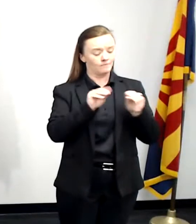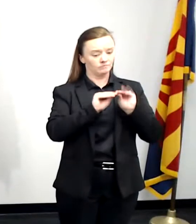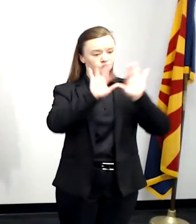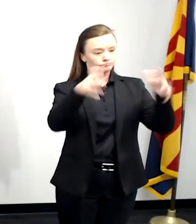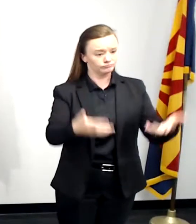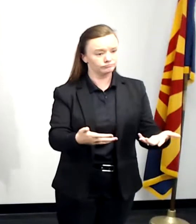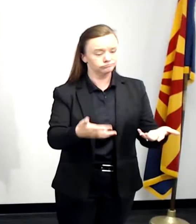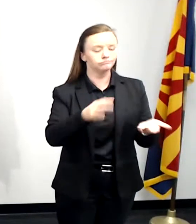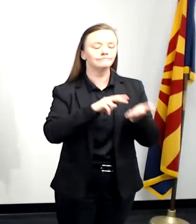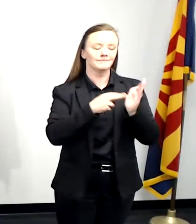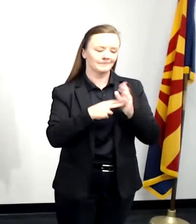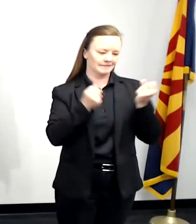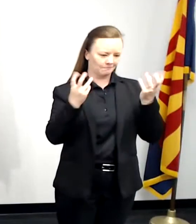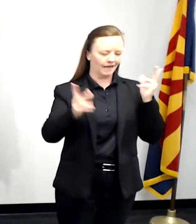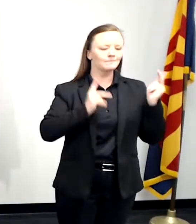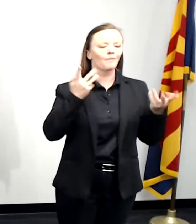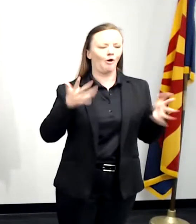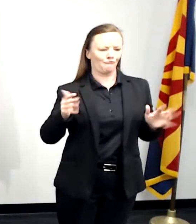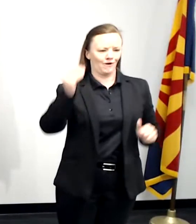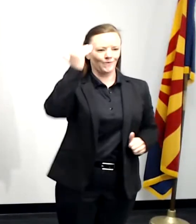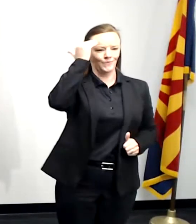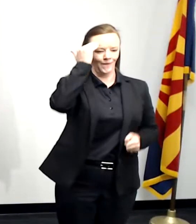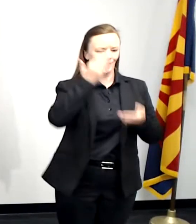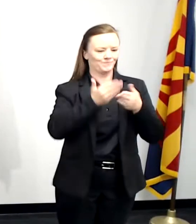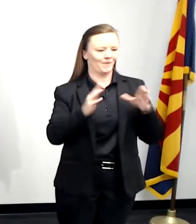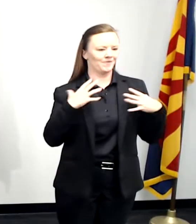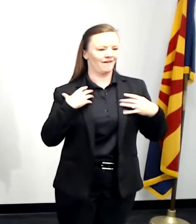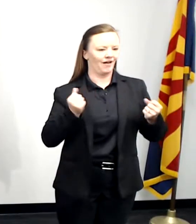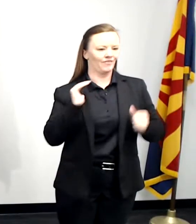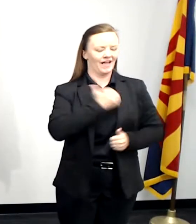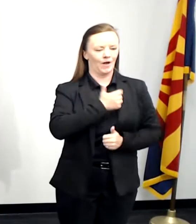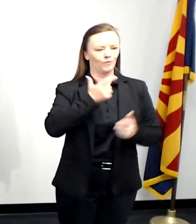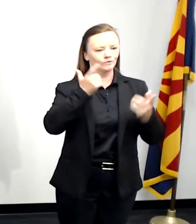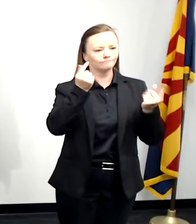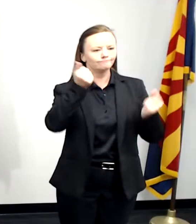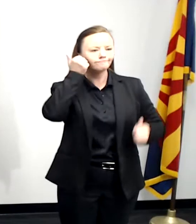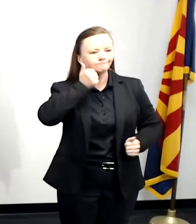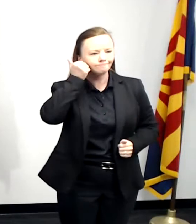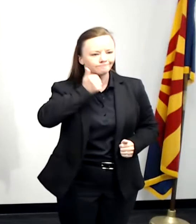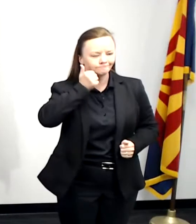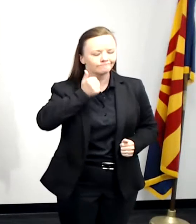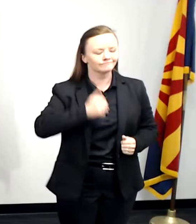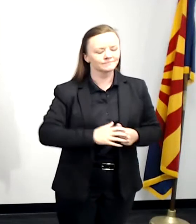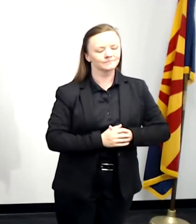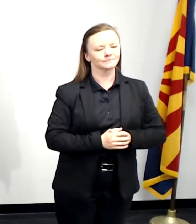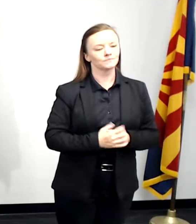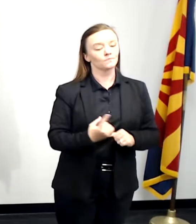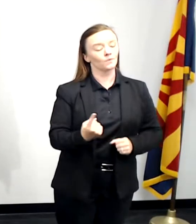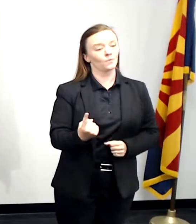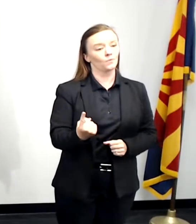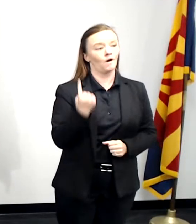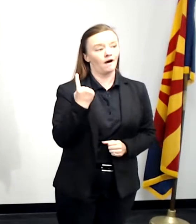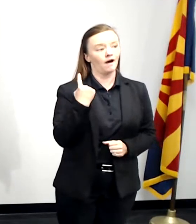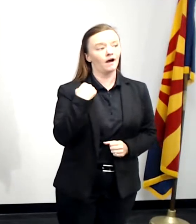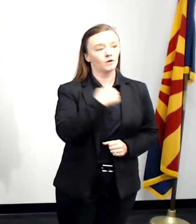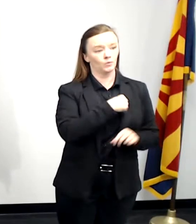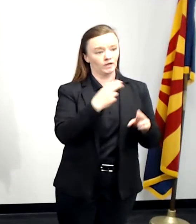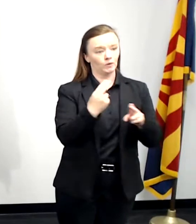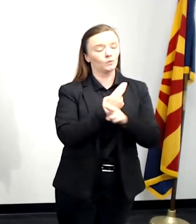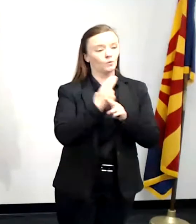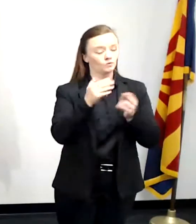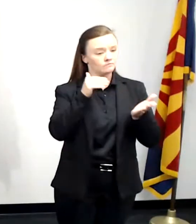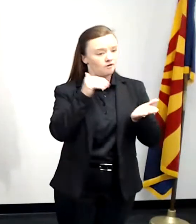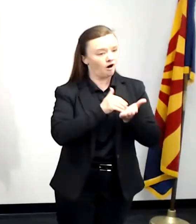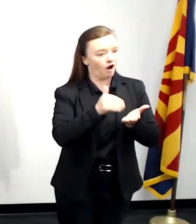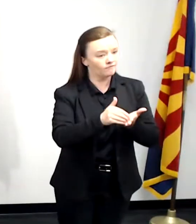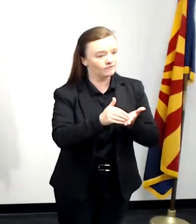lot more awareness of public health and what we do on a day-to-day basis. One tool that we use all the time that has